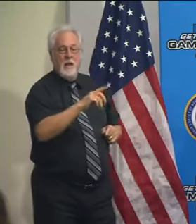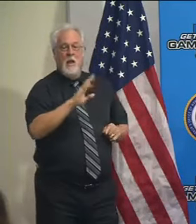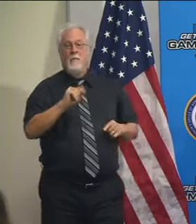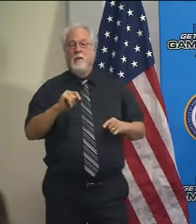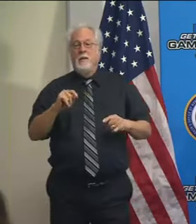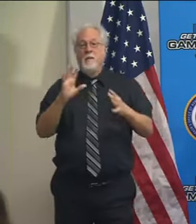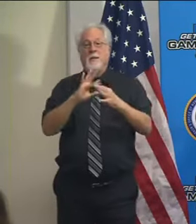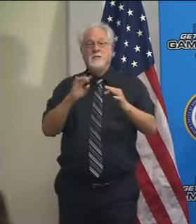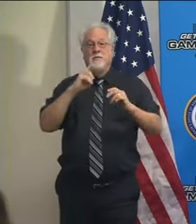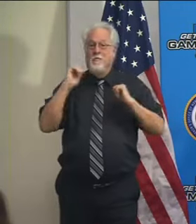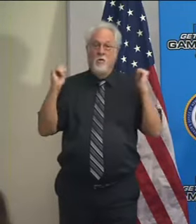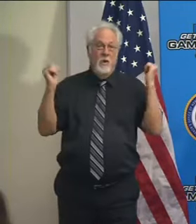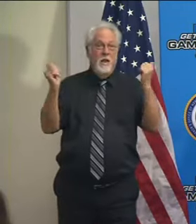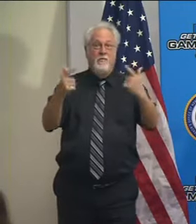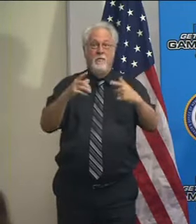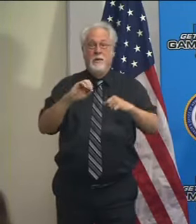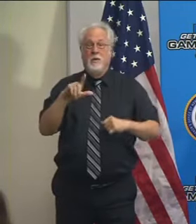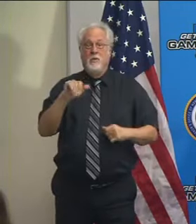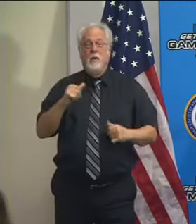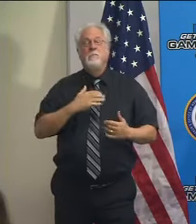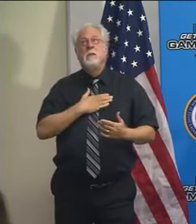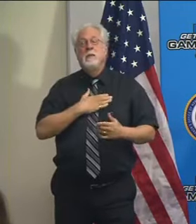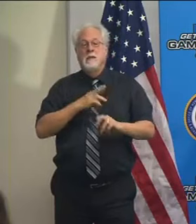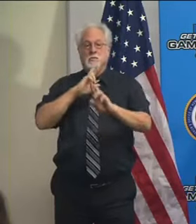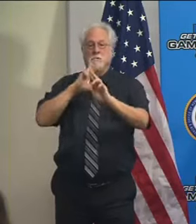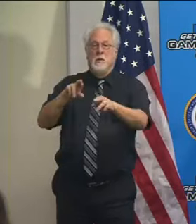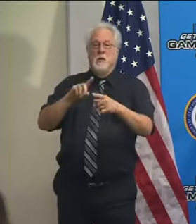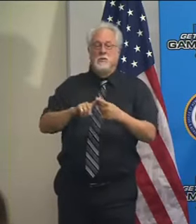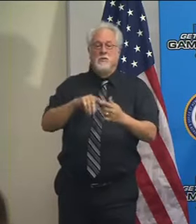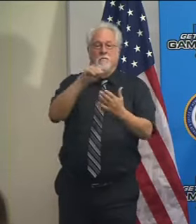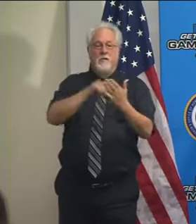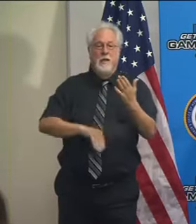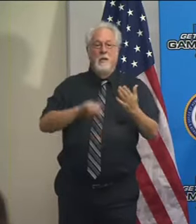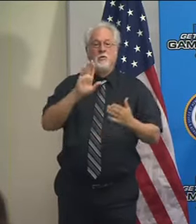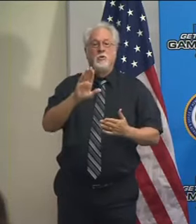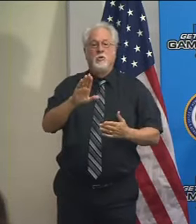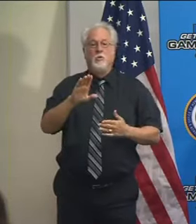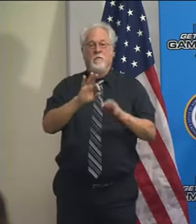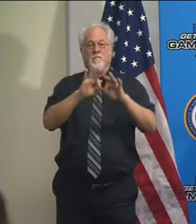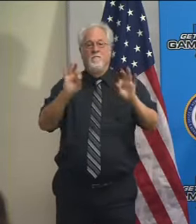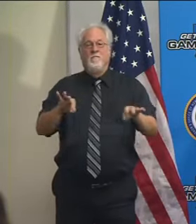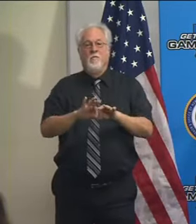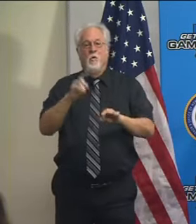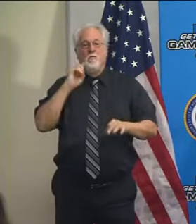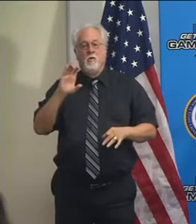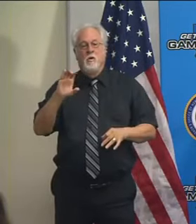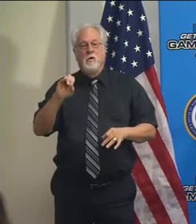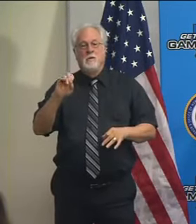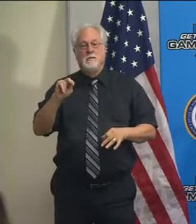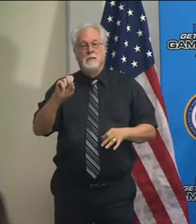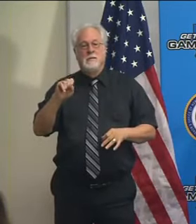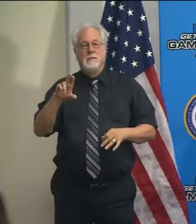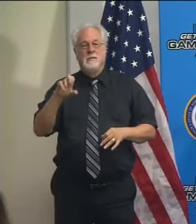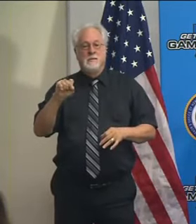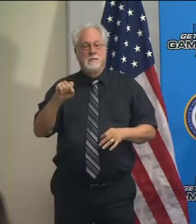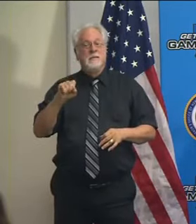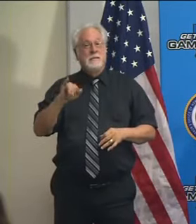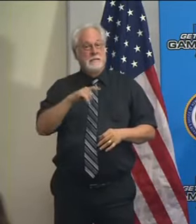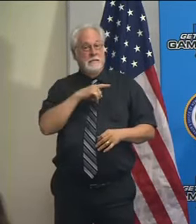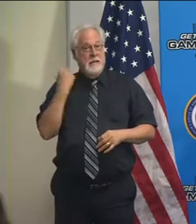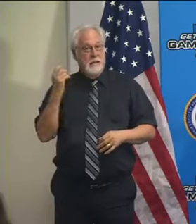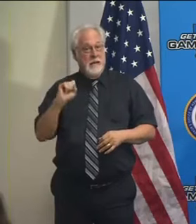this message is for everyone in Louisiana to please respond to fill out your form for the census. Again, that deadline